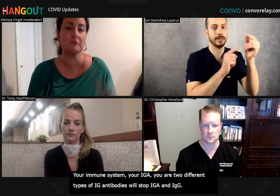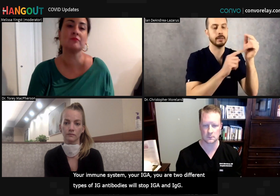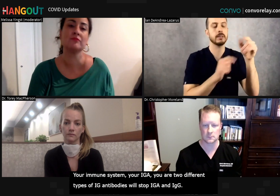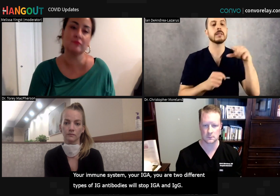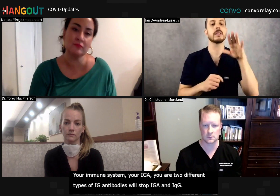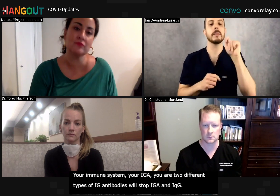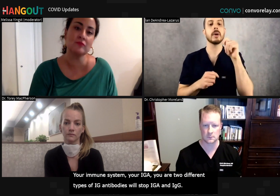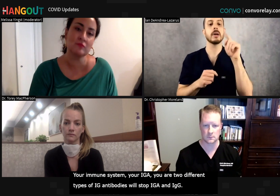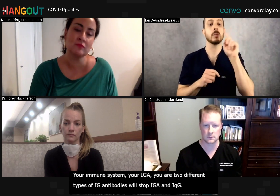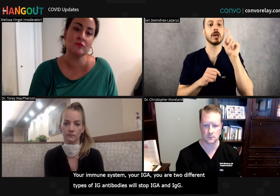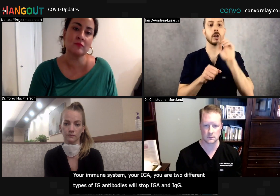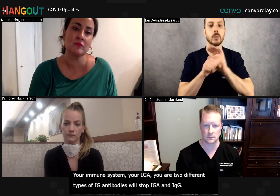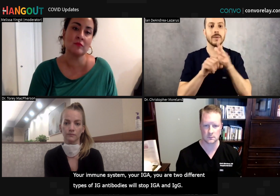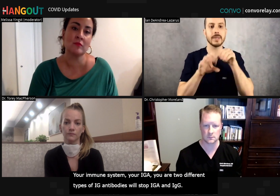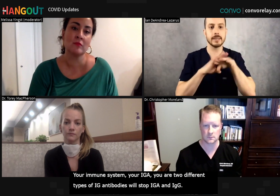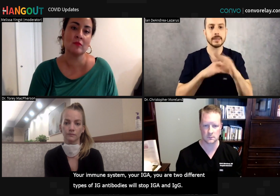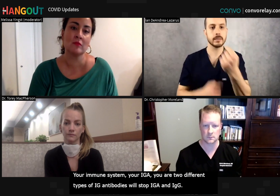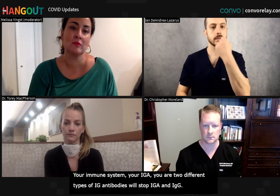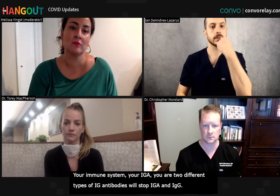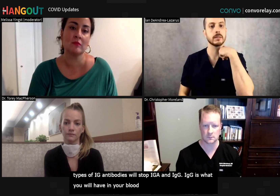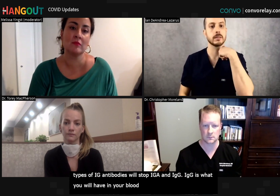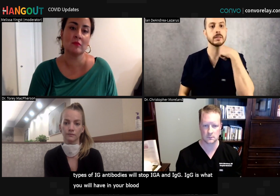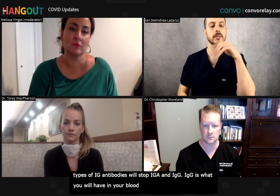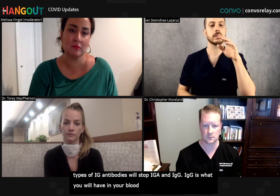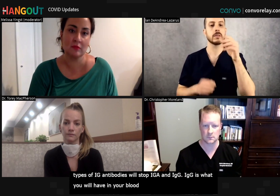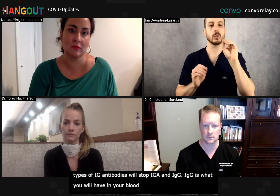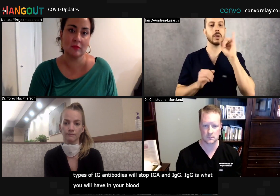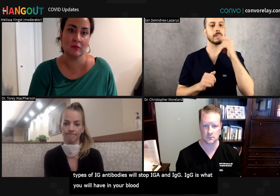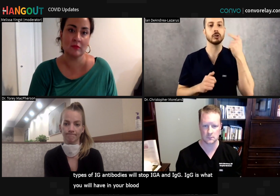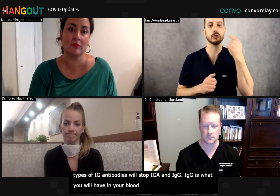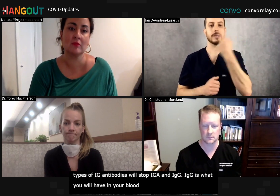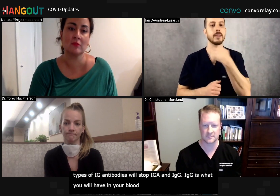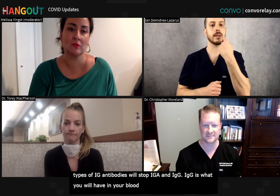causes that to increase in your bloodstream. When you get COVID,